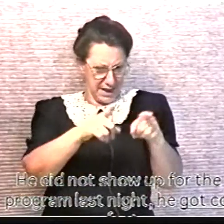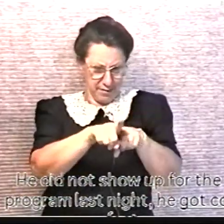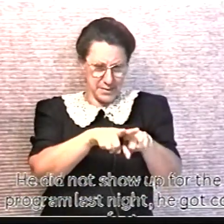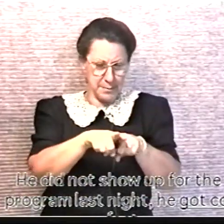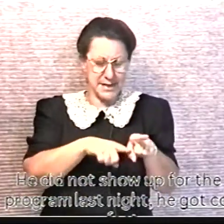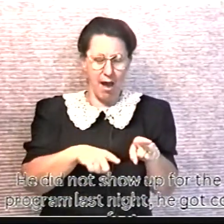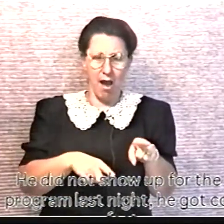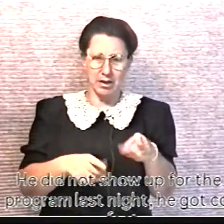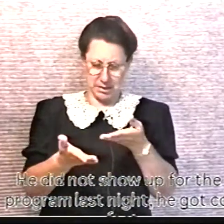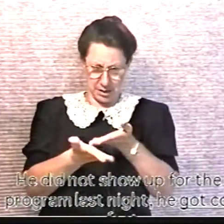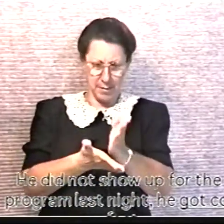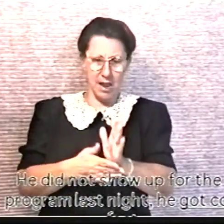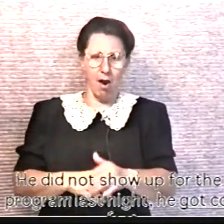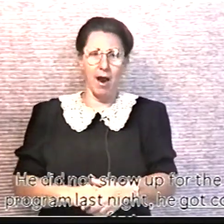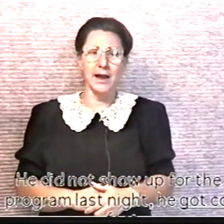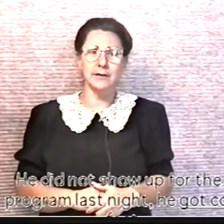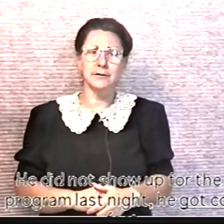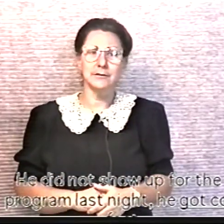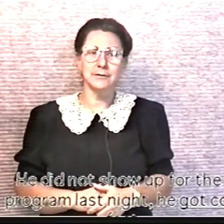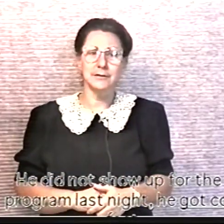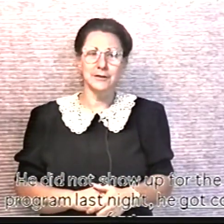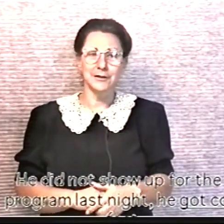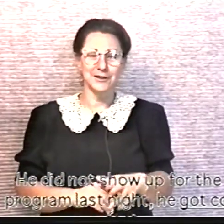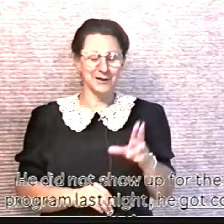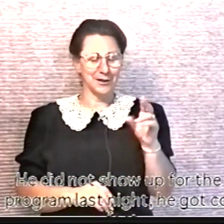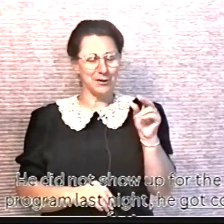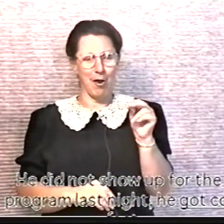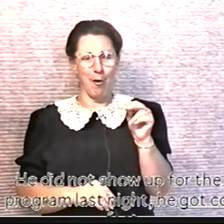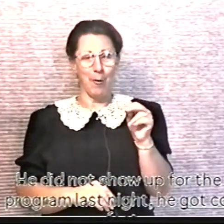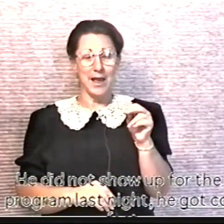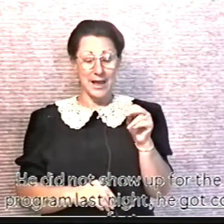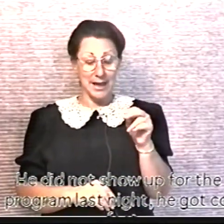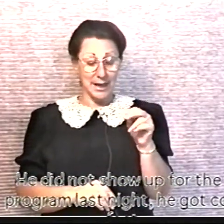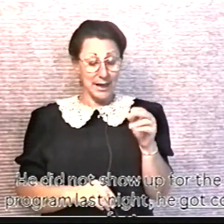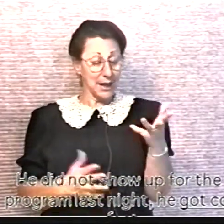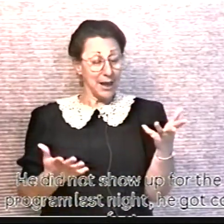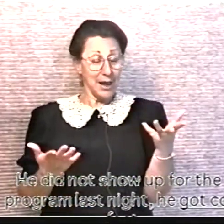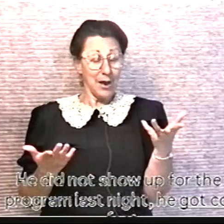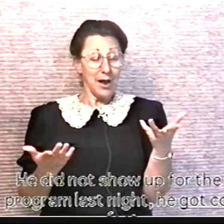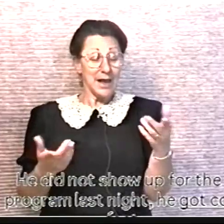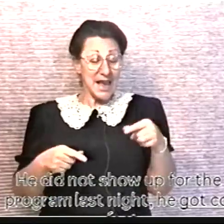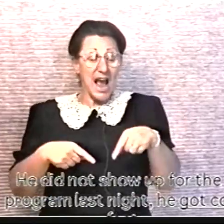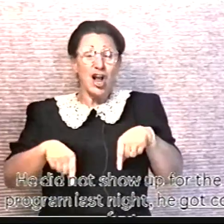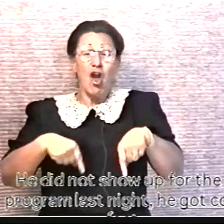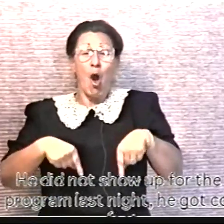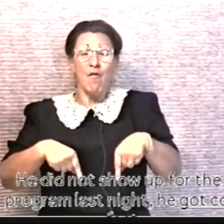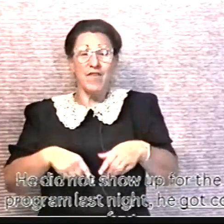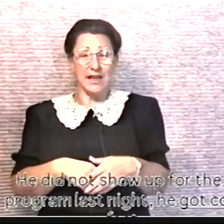some socks. It'll be all right. No. He had cold feet.